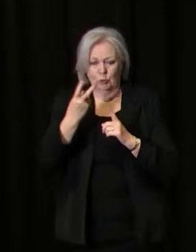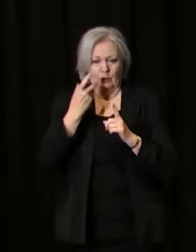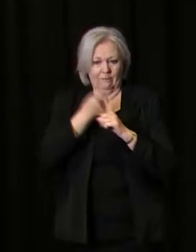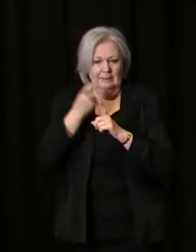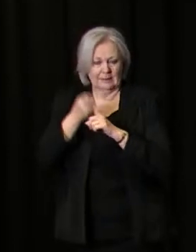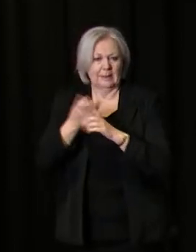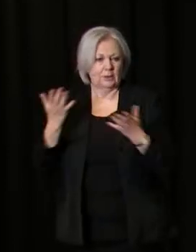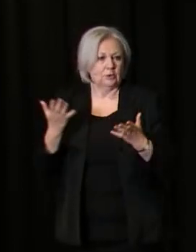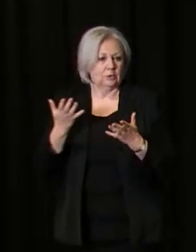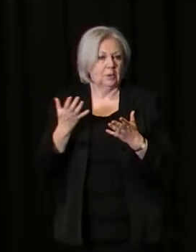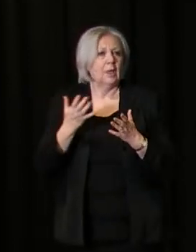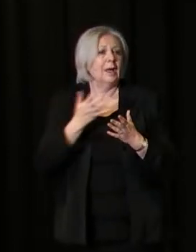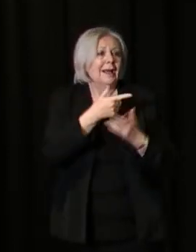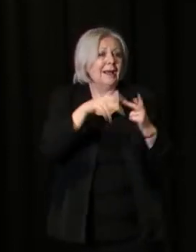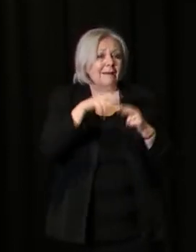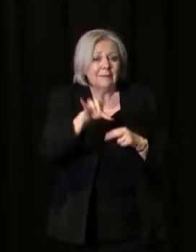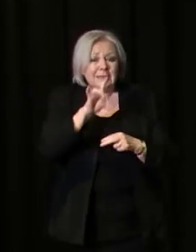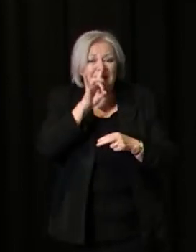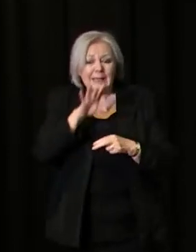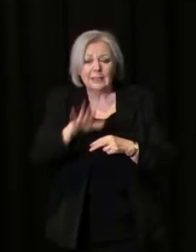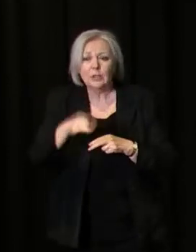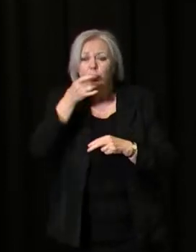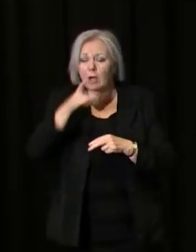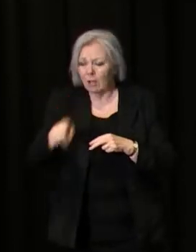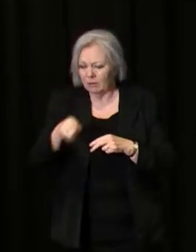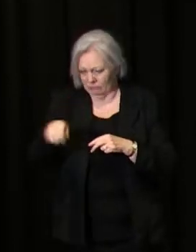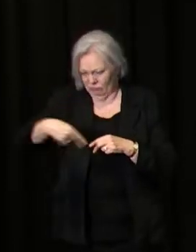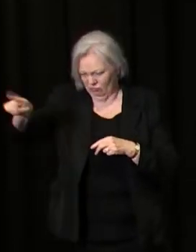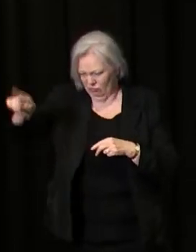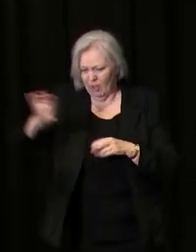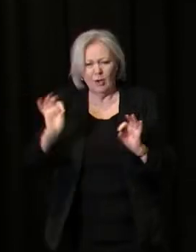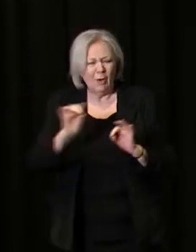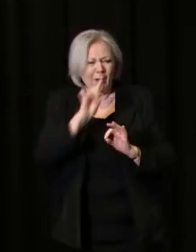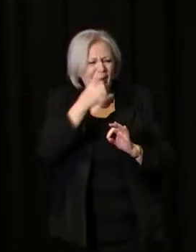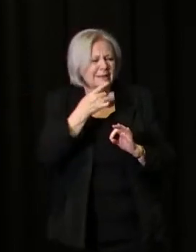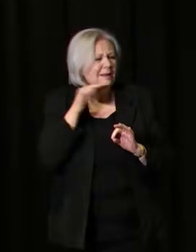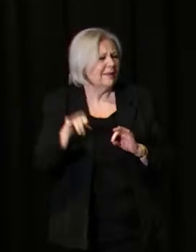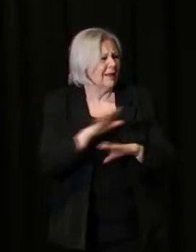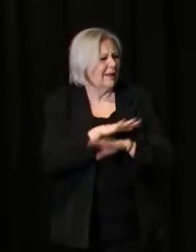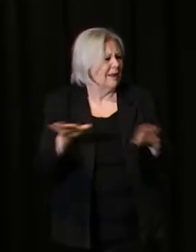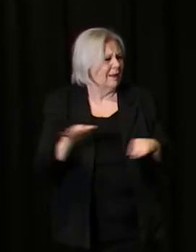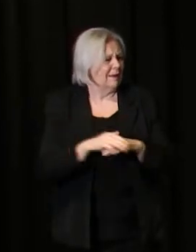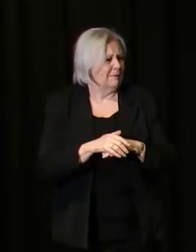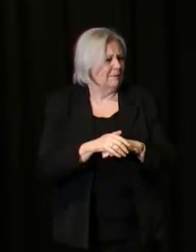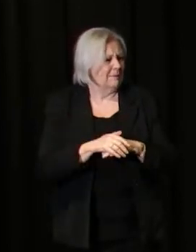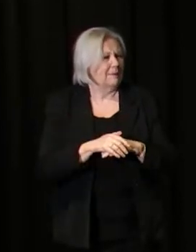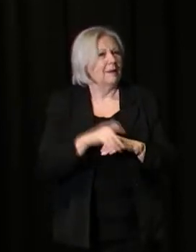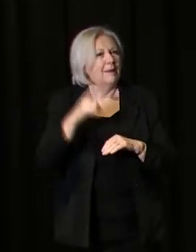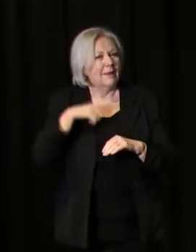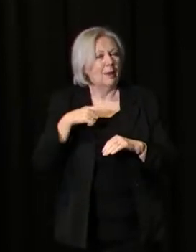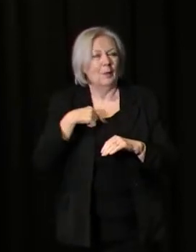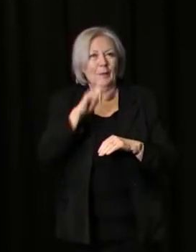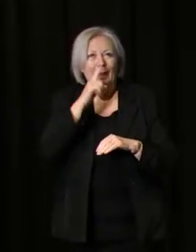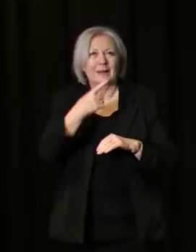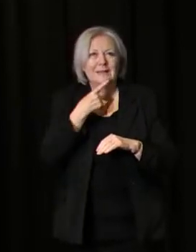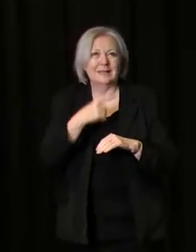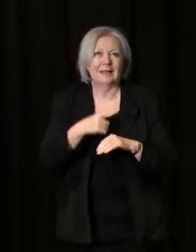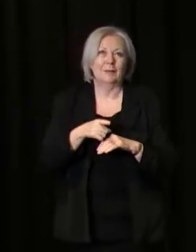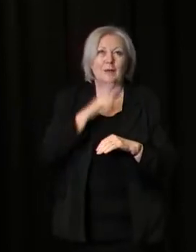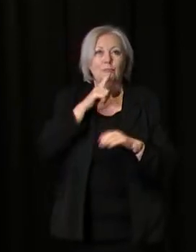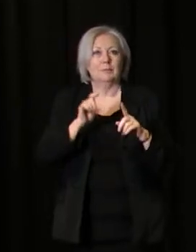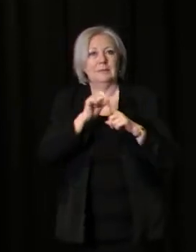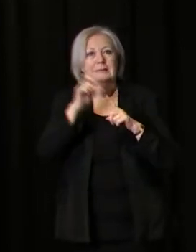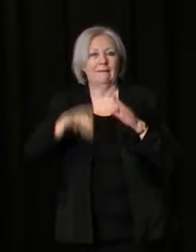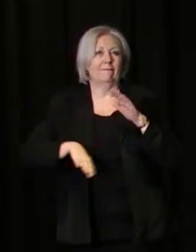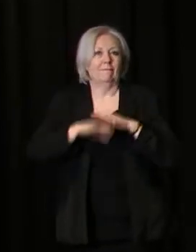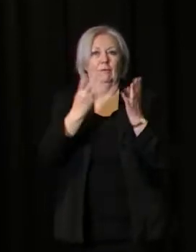though, and there's no vaccine for you, then we're not going to say, no, you can't go. And that's why it wouldn't be at 100%. But it's like last week I